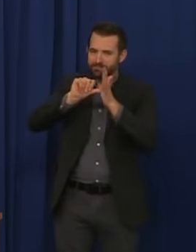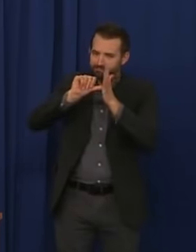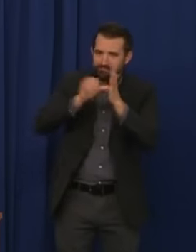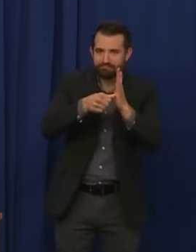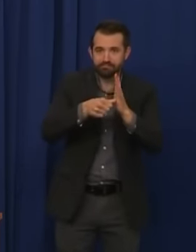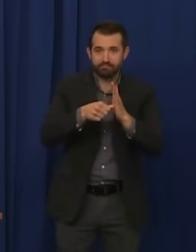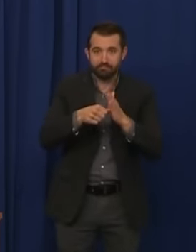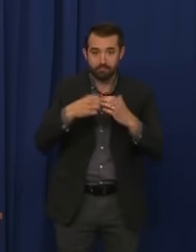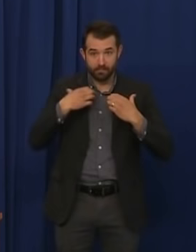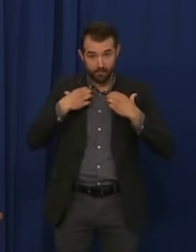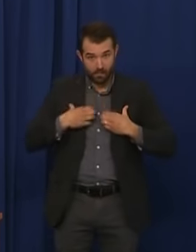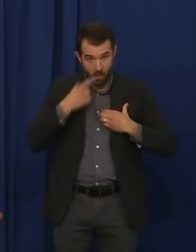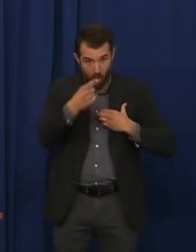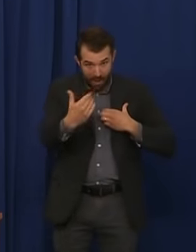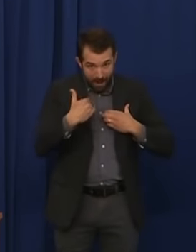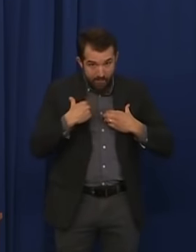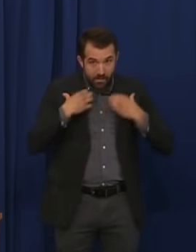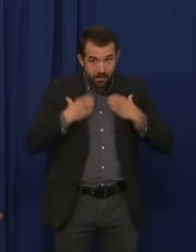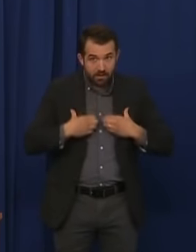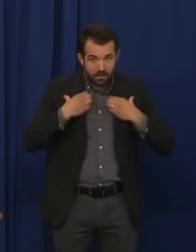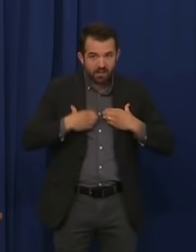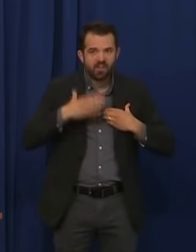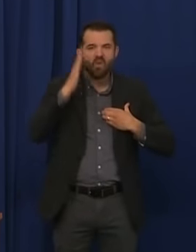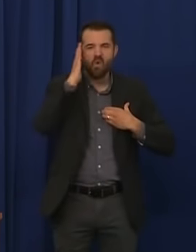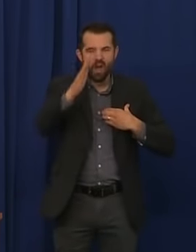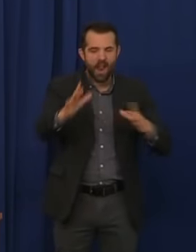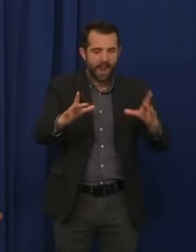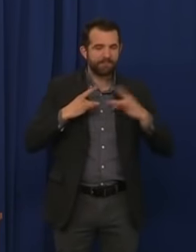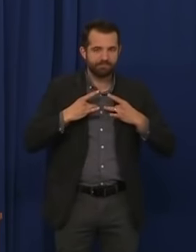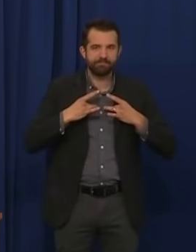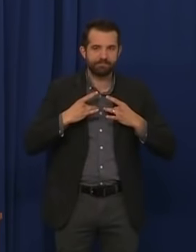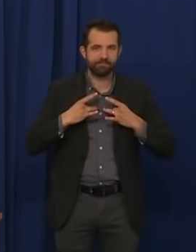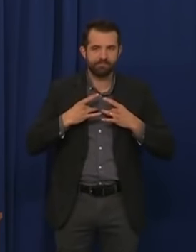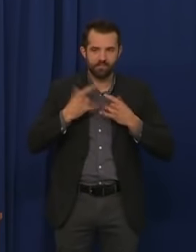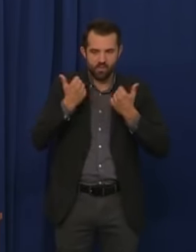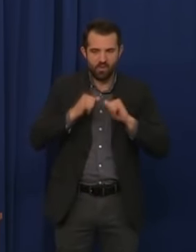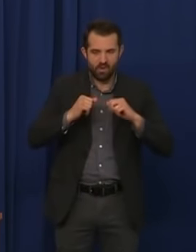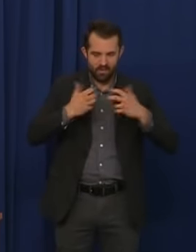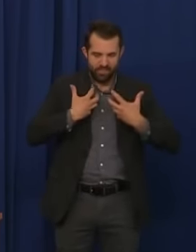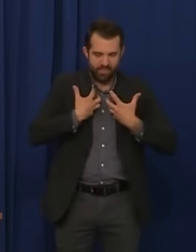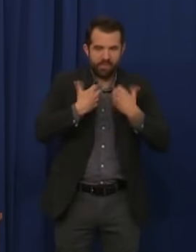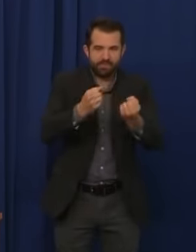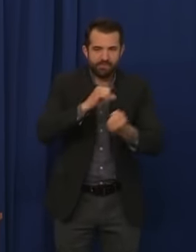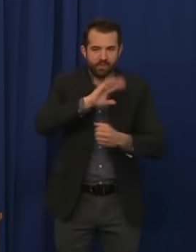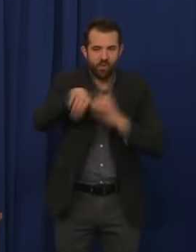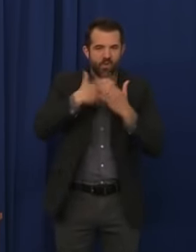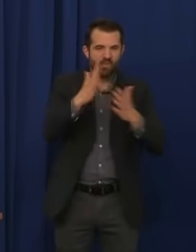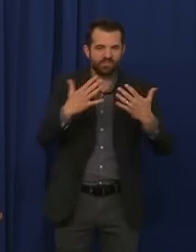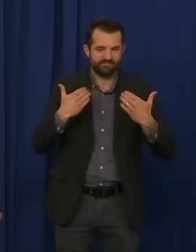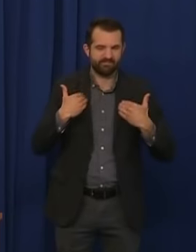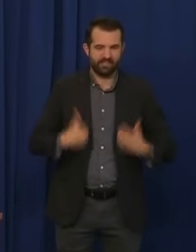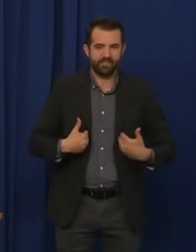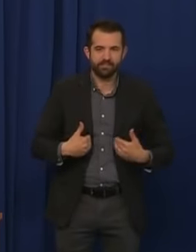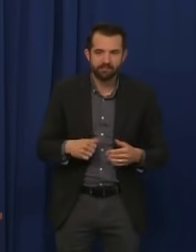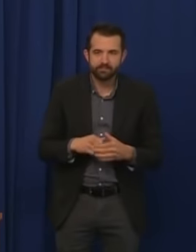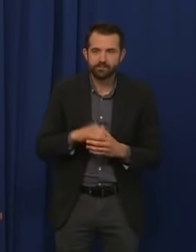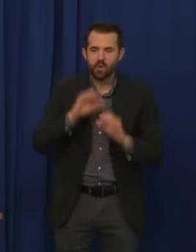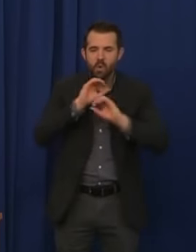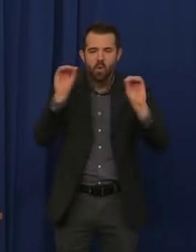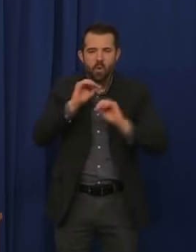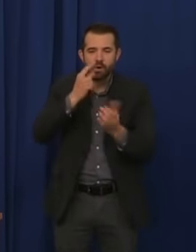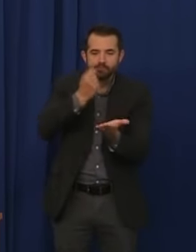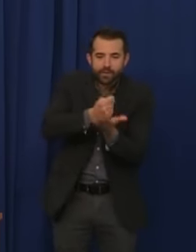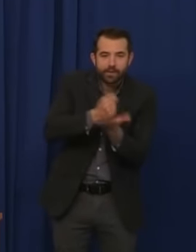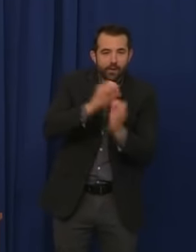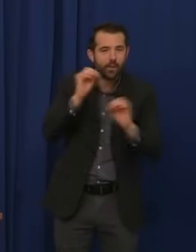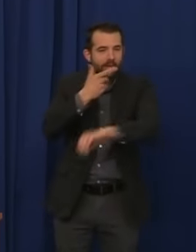it will find you and try to take your breath and your life away. There is no treatment at this point. There